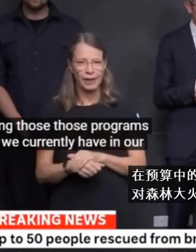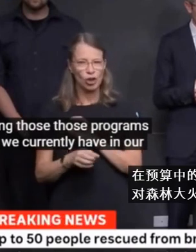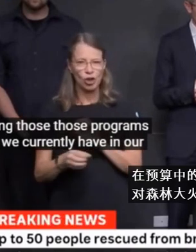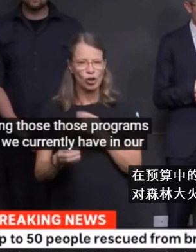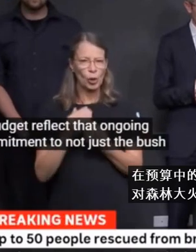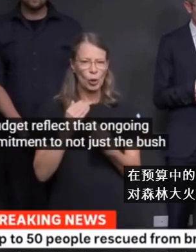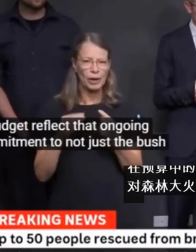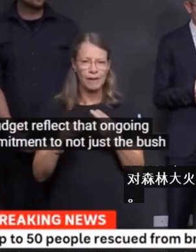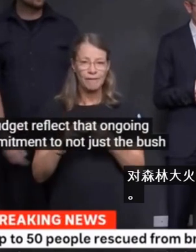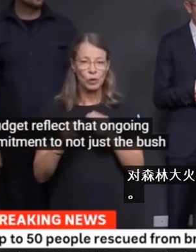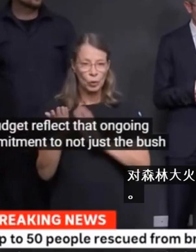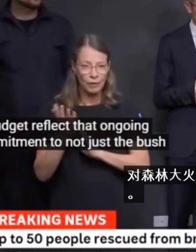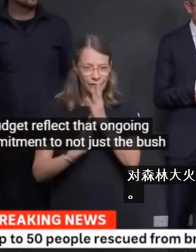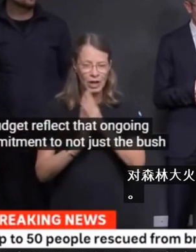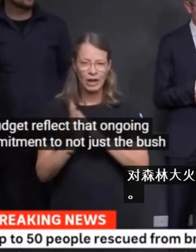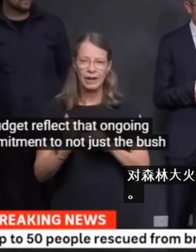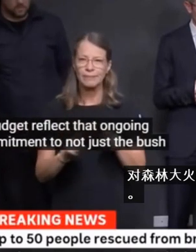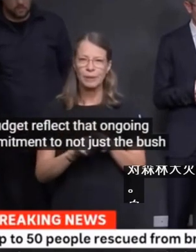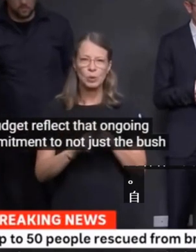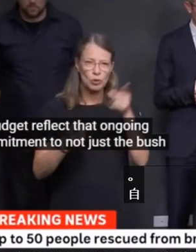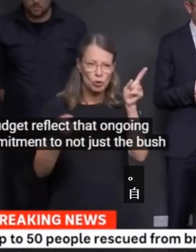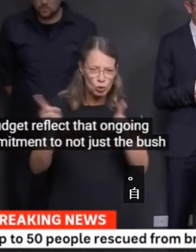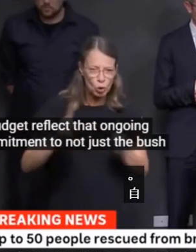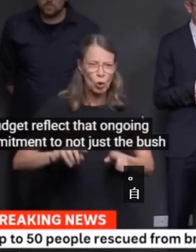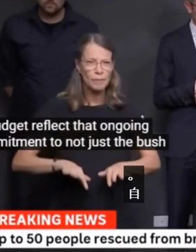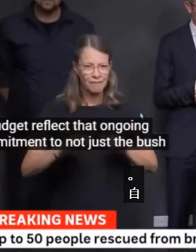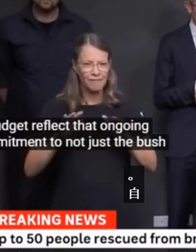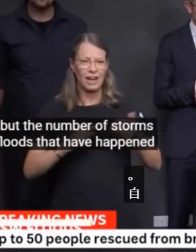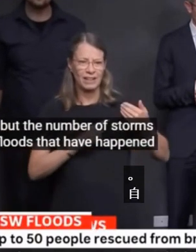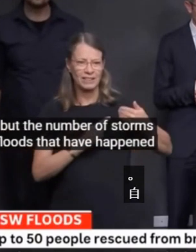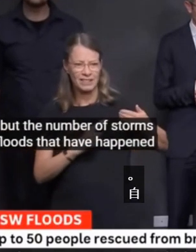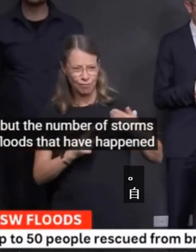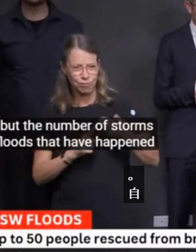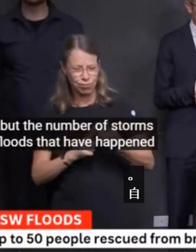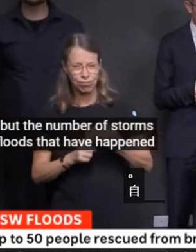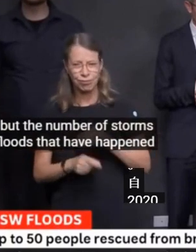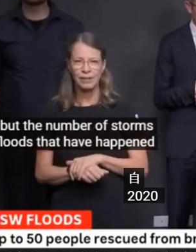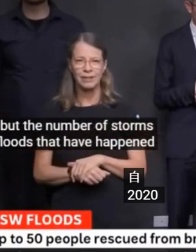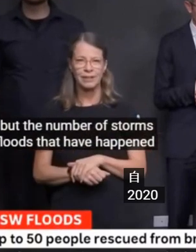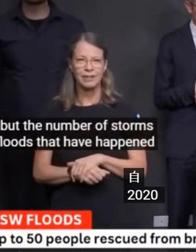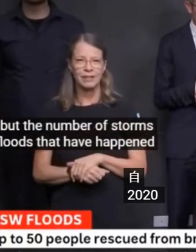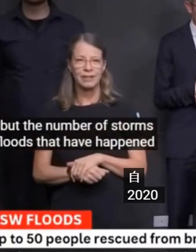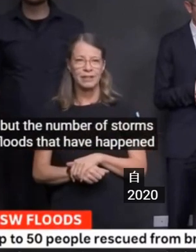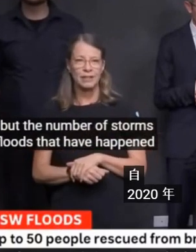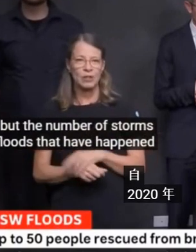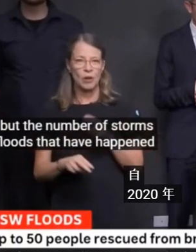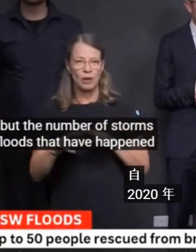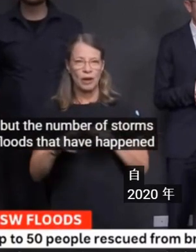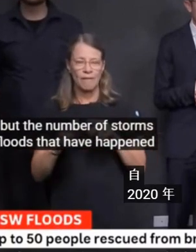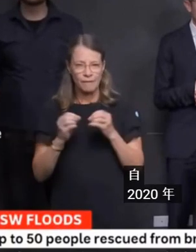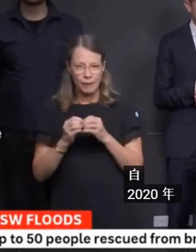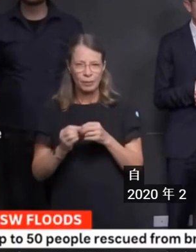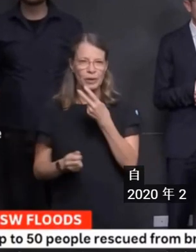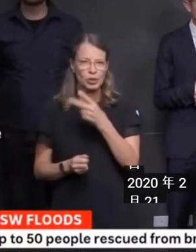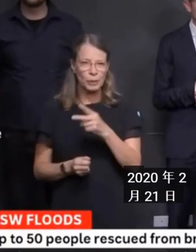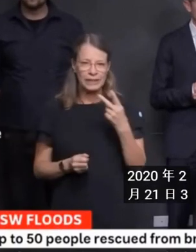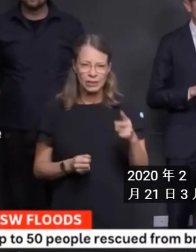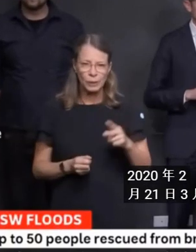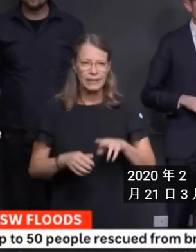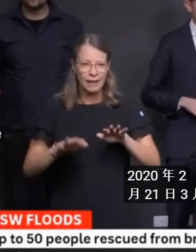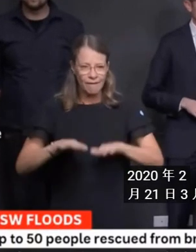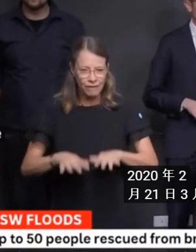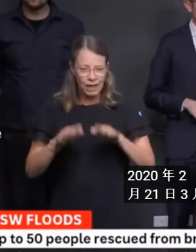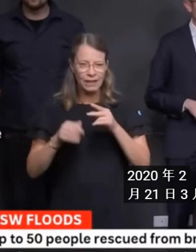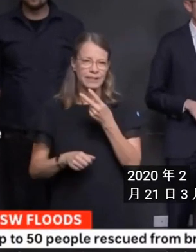just the bushfires, but the number of storms and floods that have happened since. Floods and storms in February of 2020, significantly in March